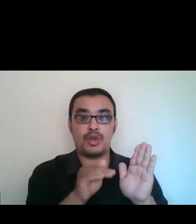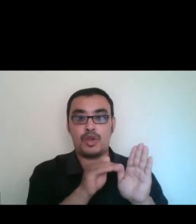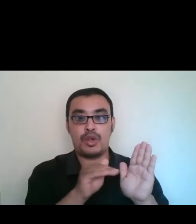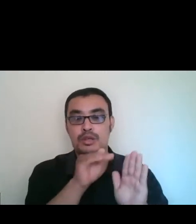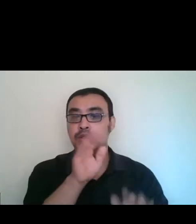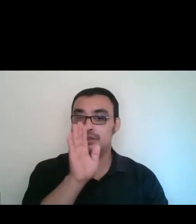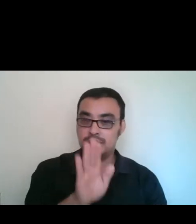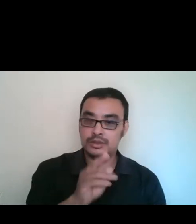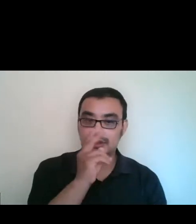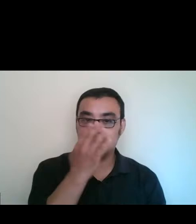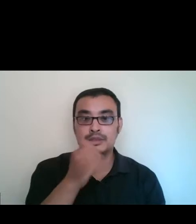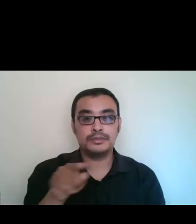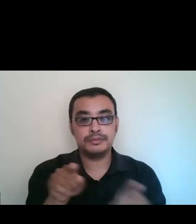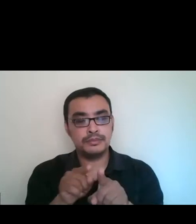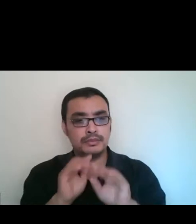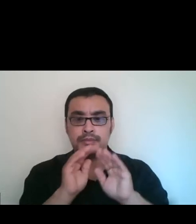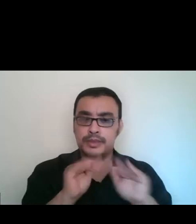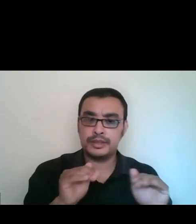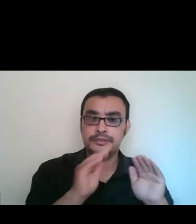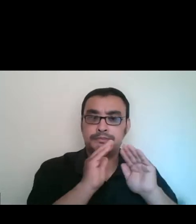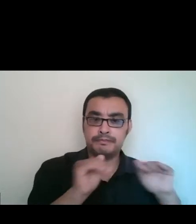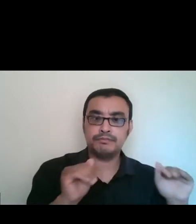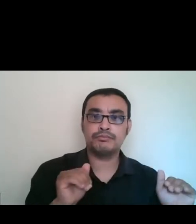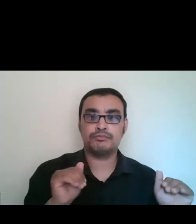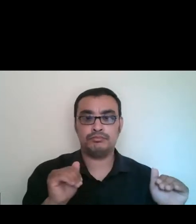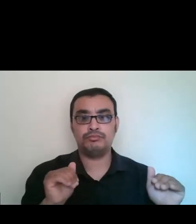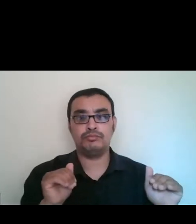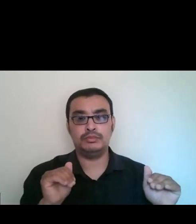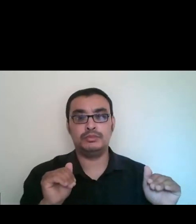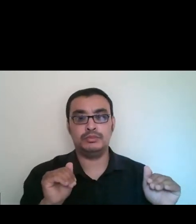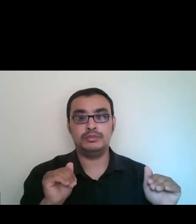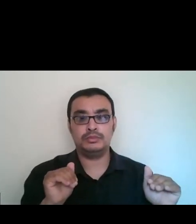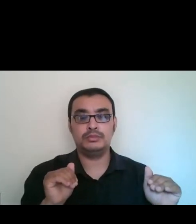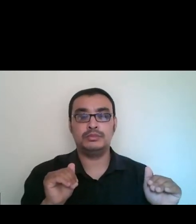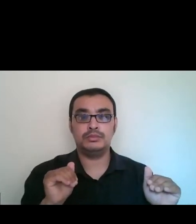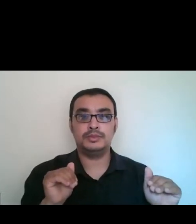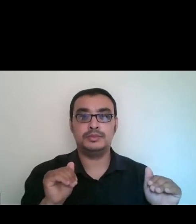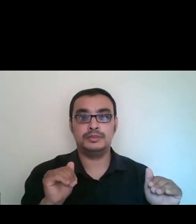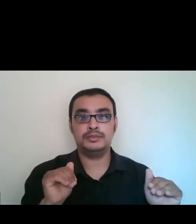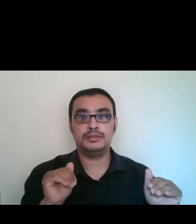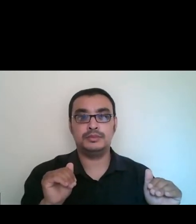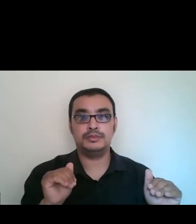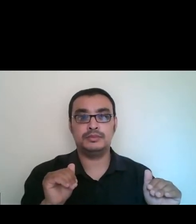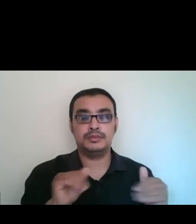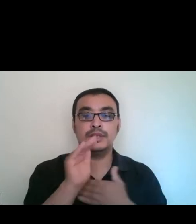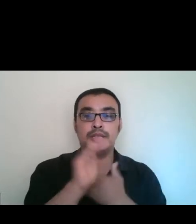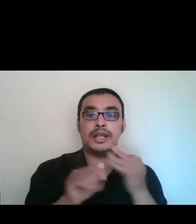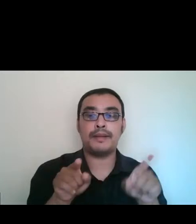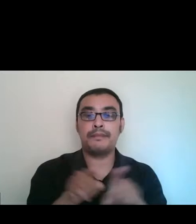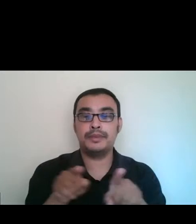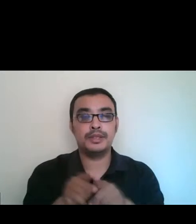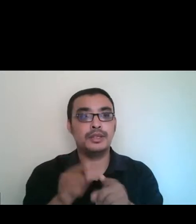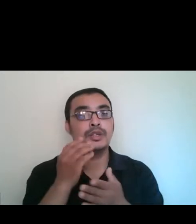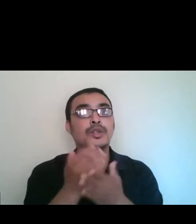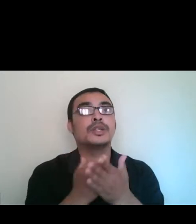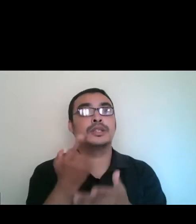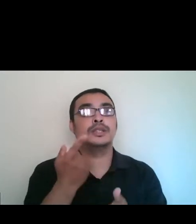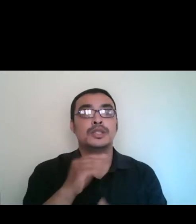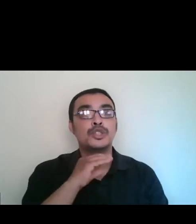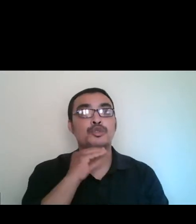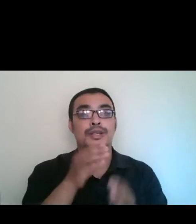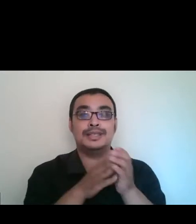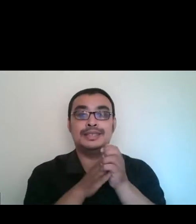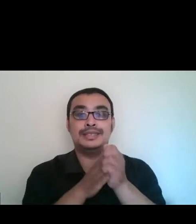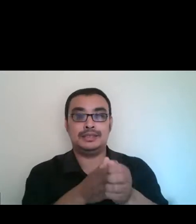explored different nuances and different facets of how young leaders